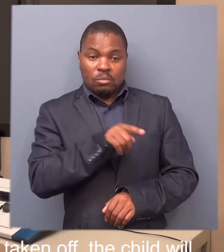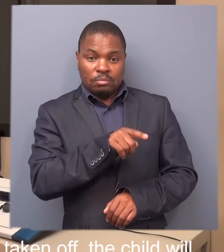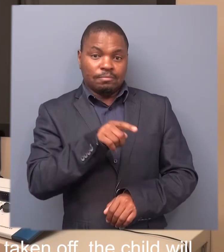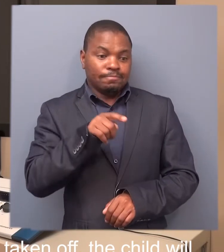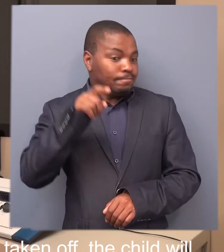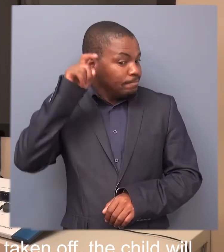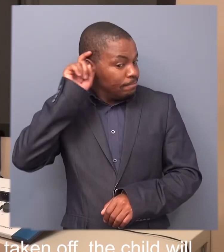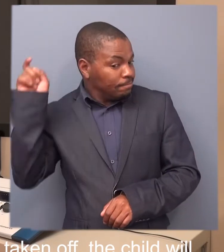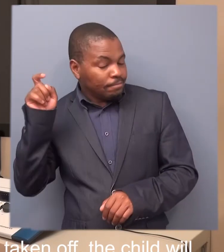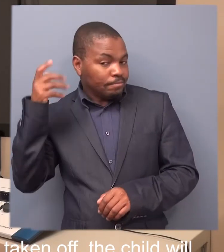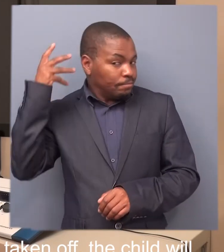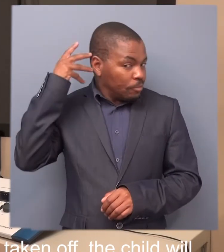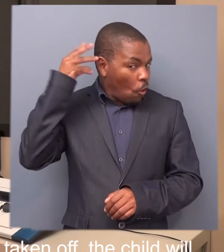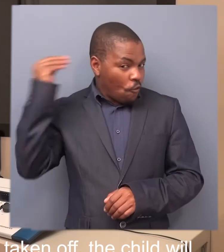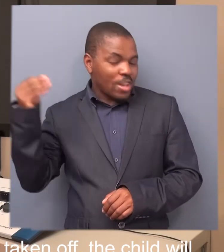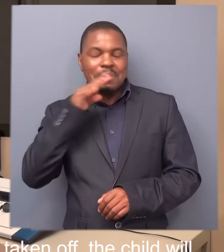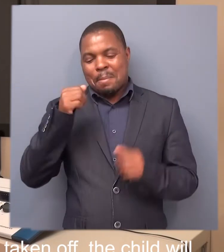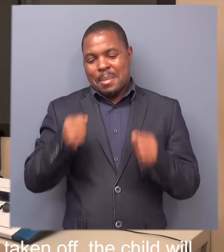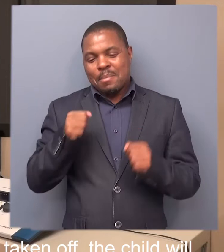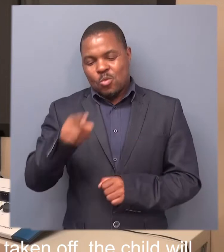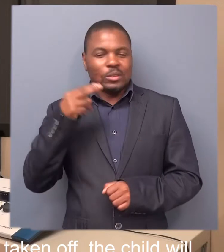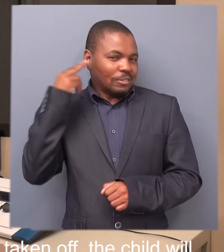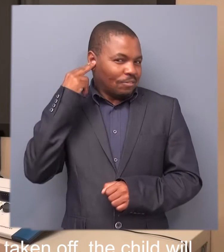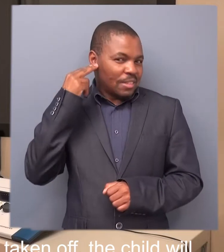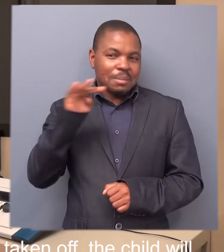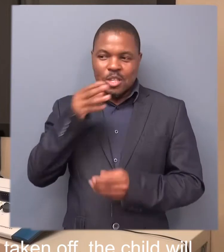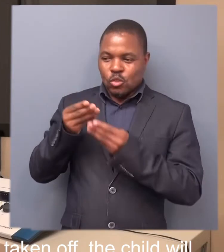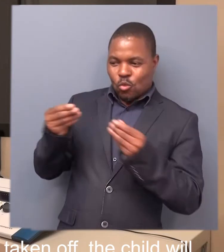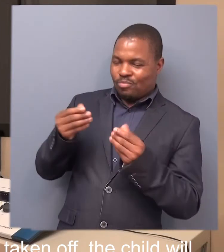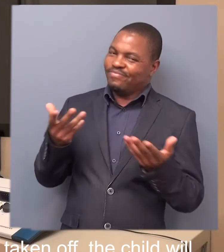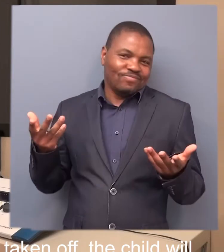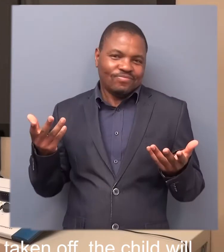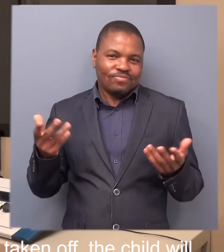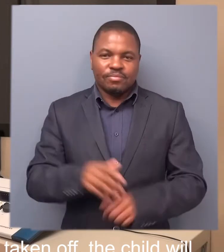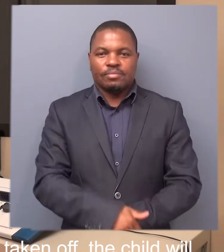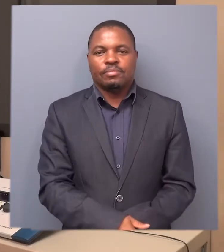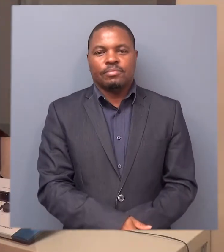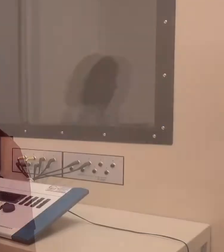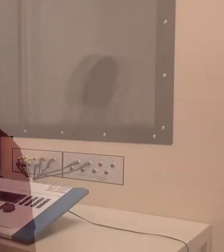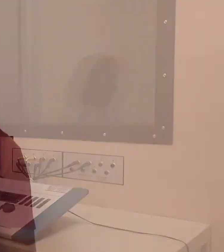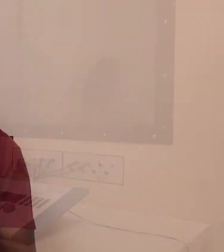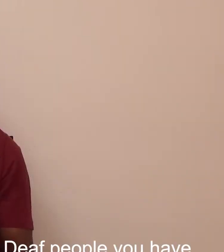are taken off, the child will still be deaf. So there's no hope.